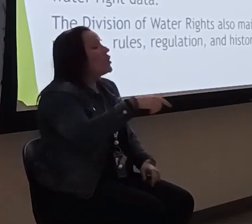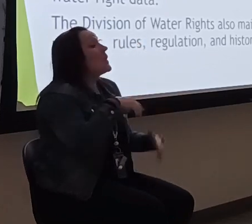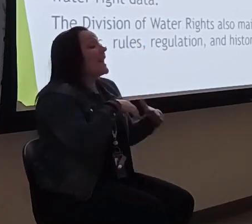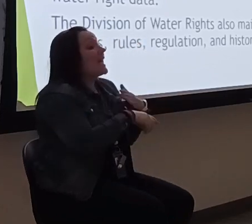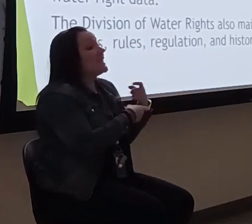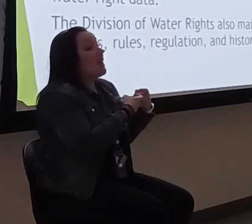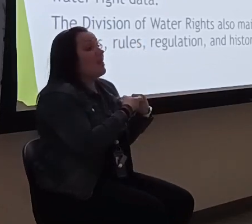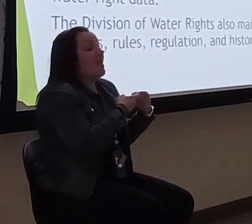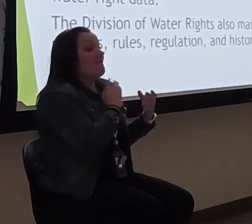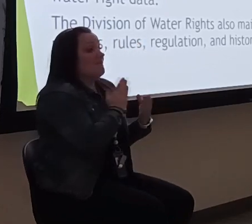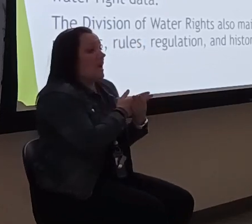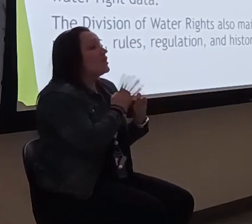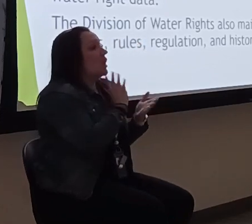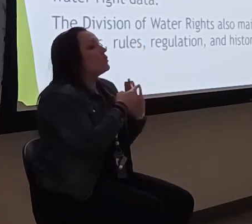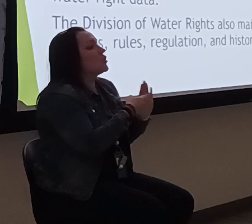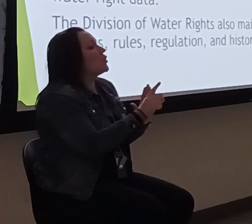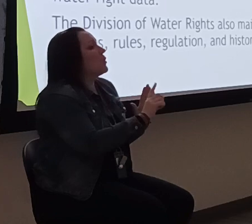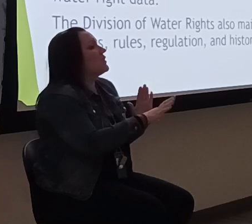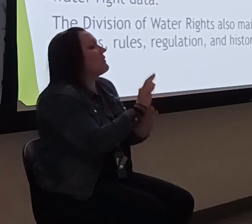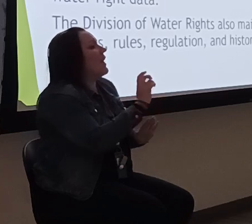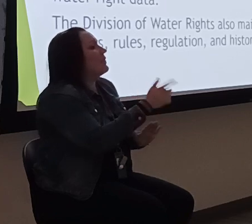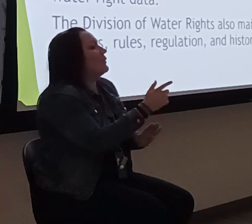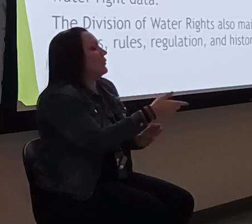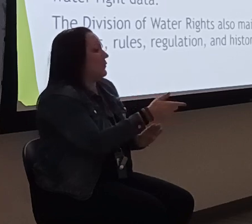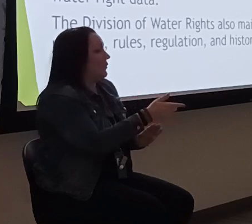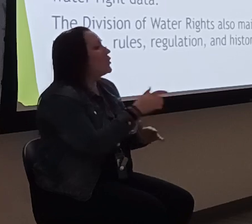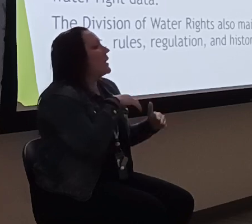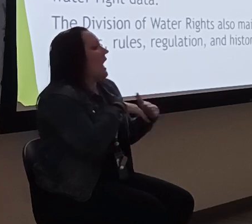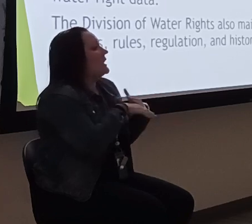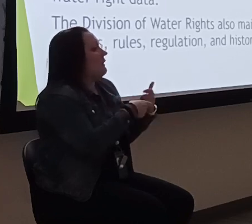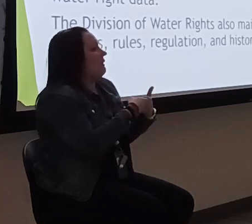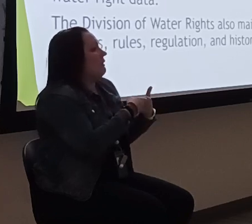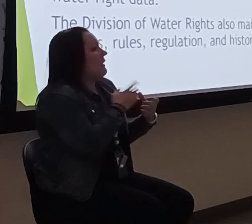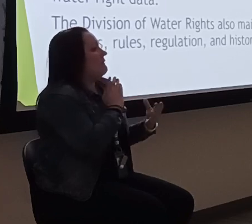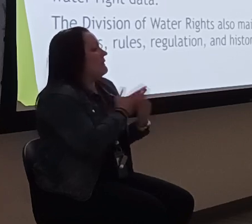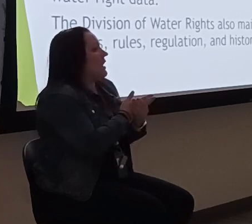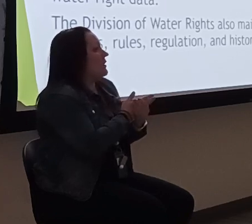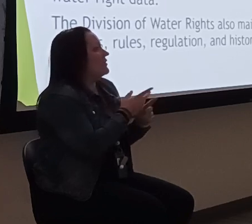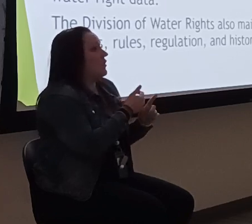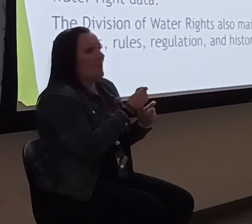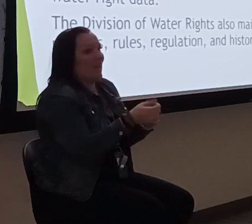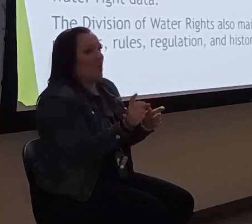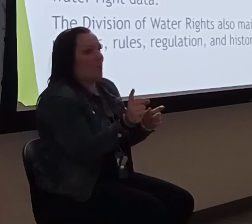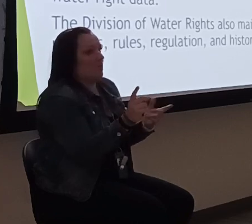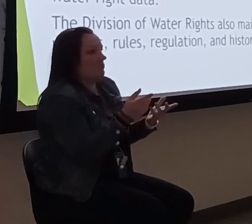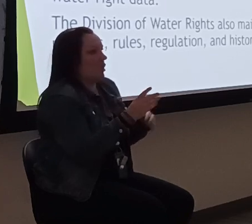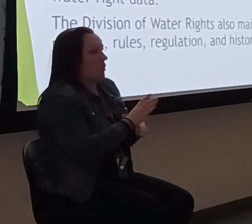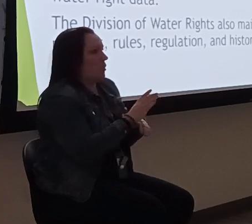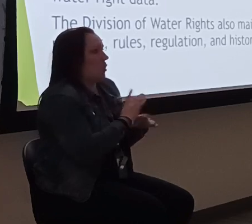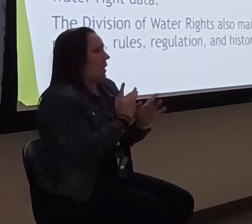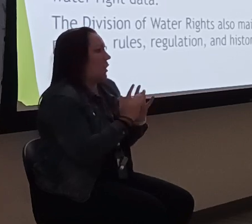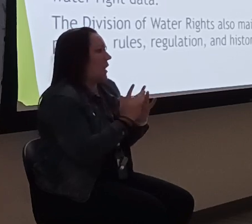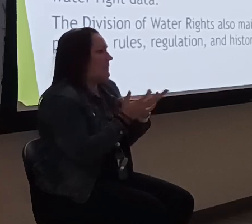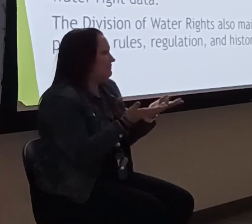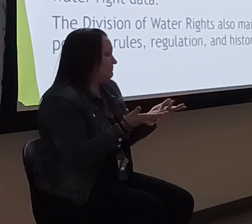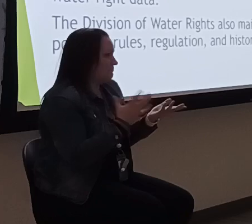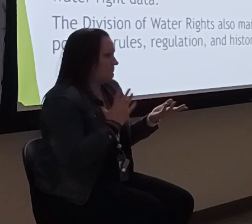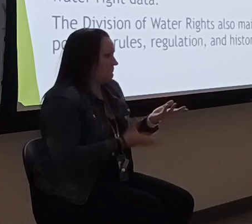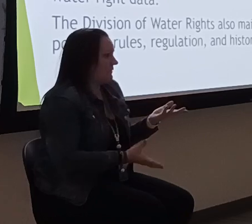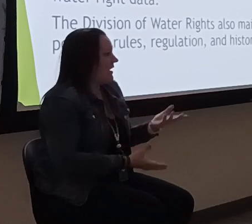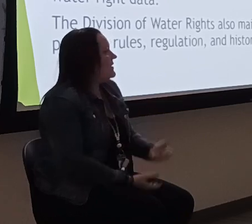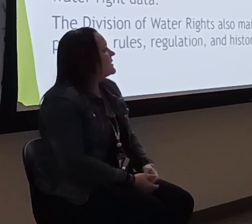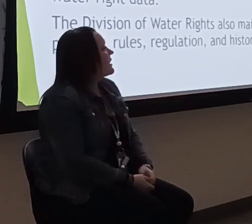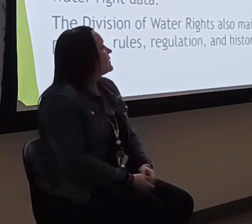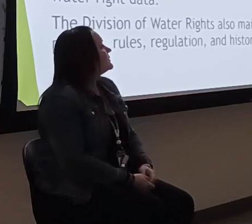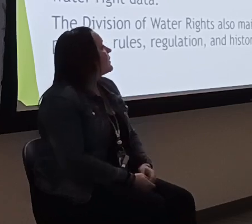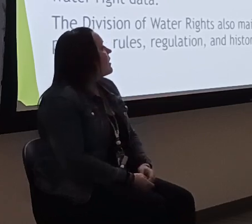at those later in this presentation. And you can access the electronic files from anywhere that you have the